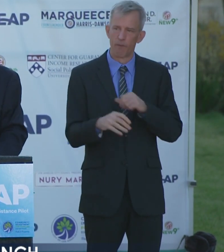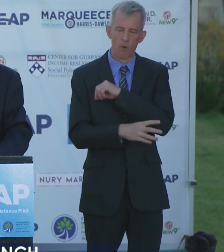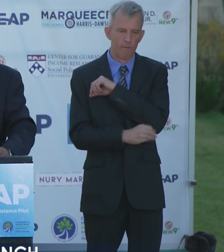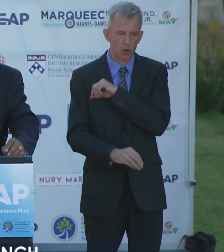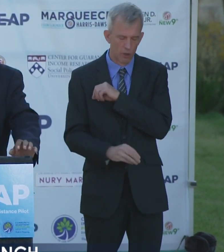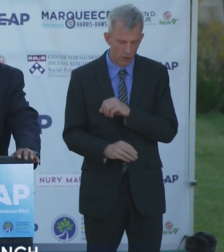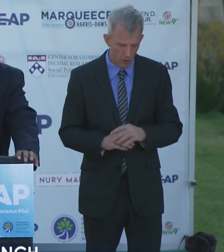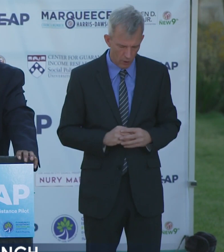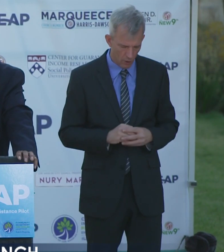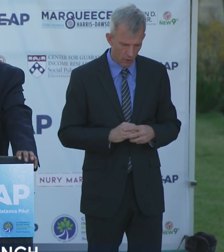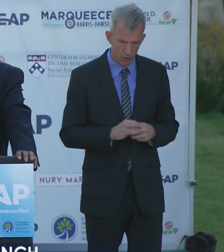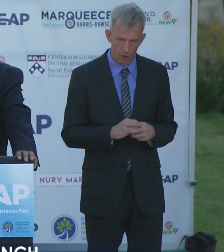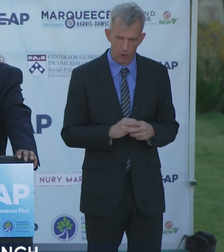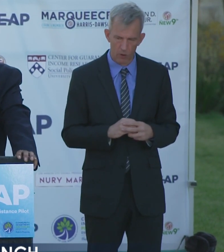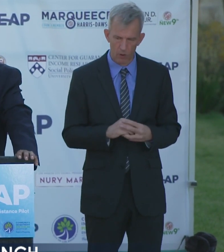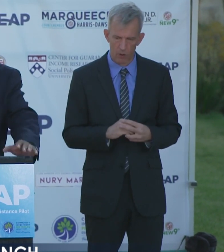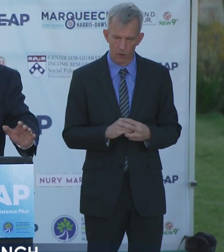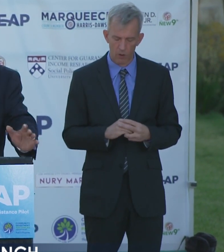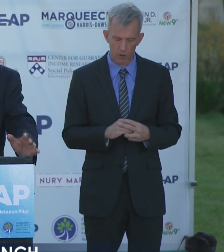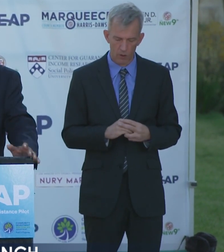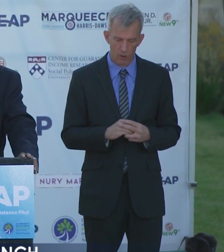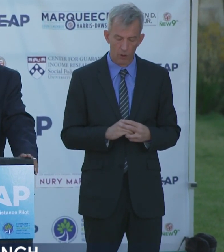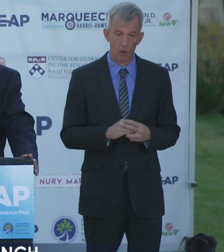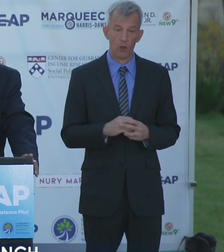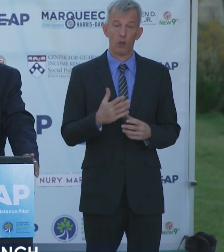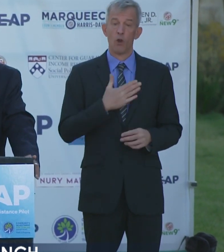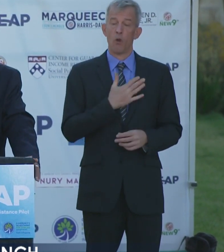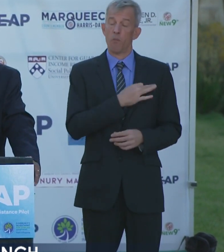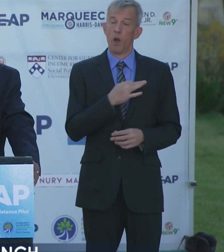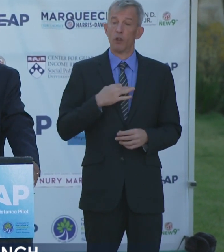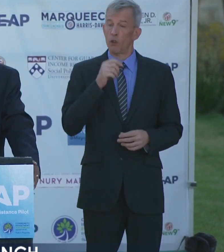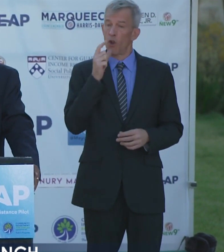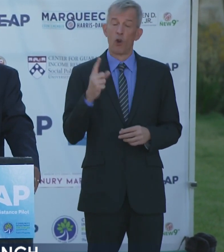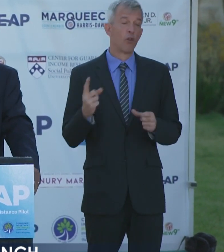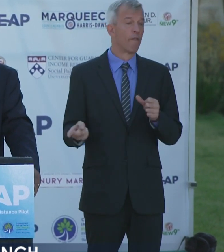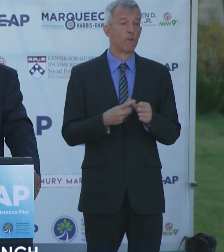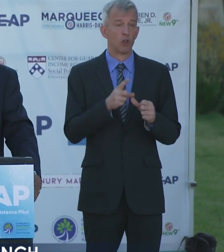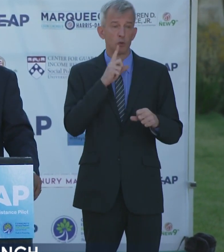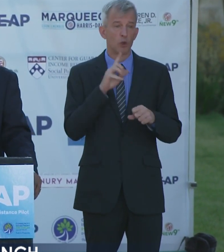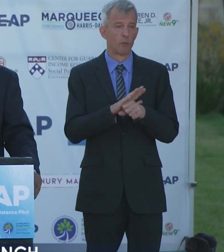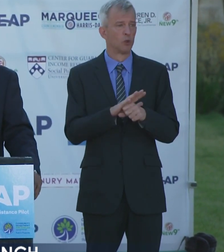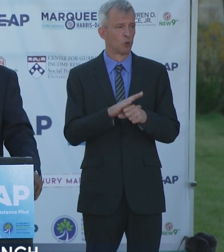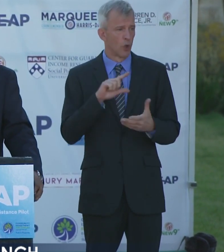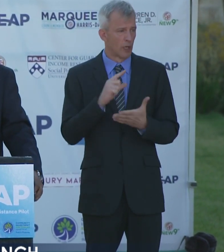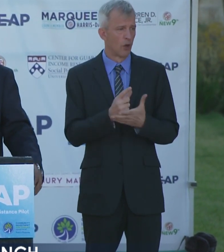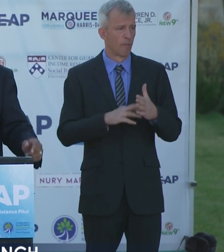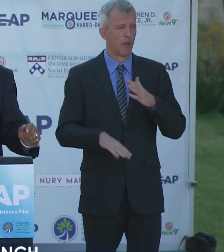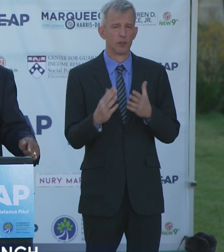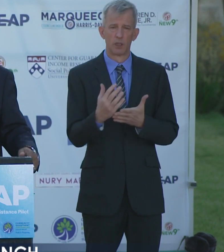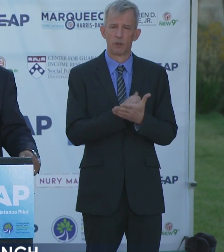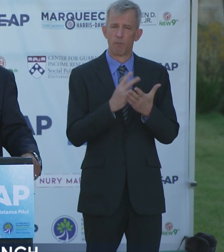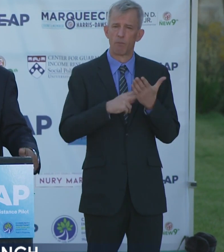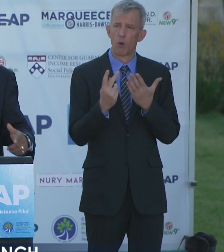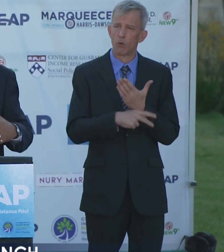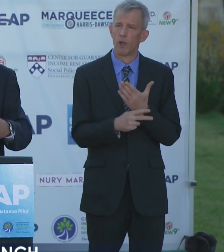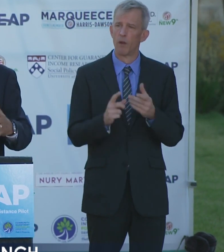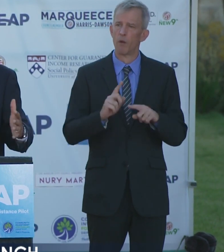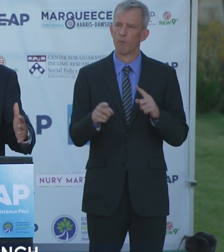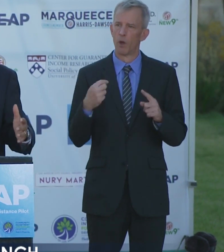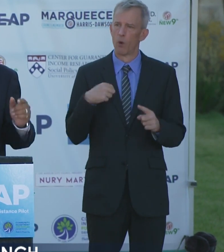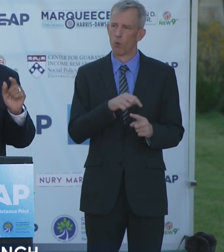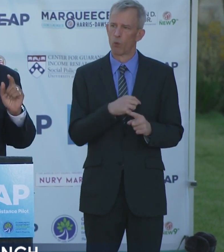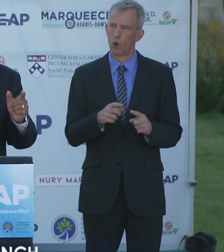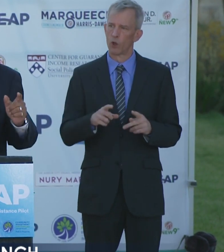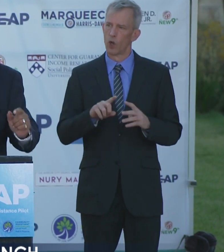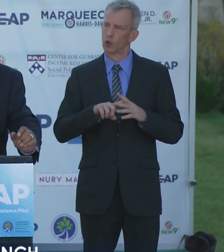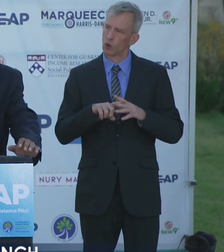personal. Not only were we the first to commit to a guaranteed basic income program in LA, but we're going to be mobilizing the